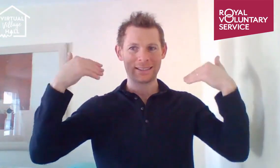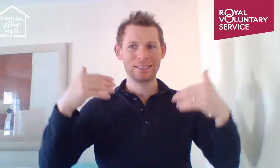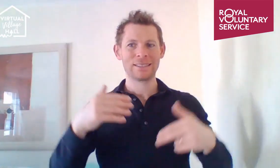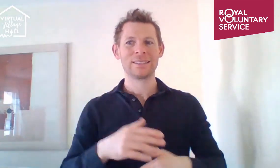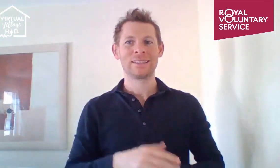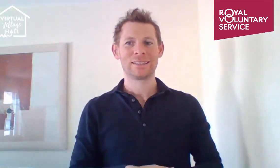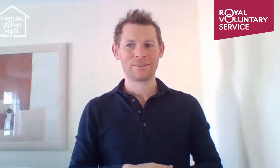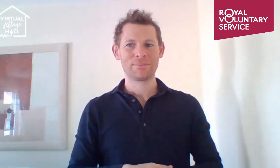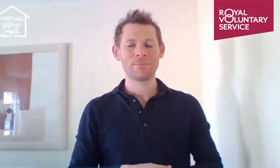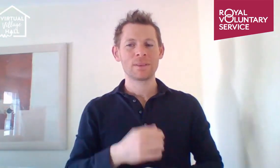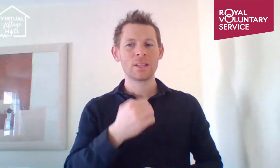PE.